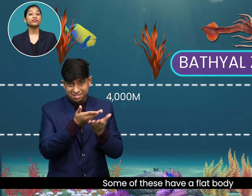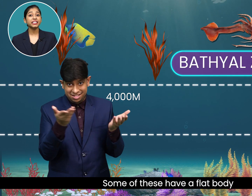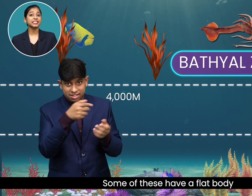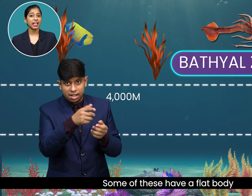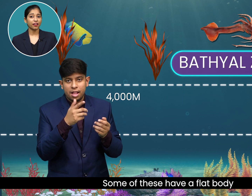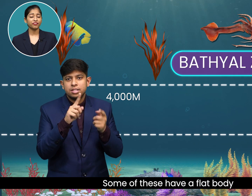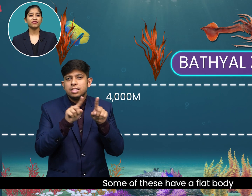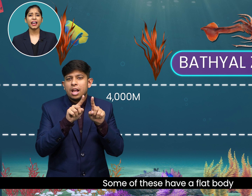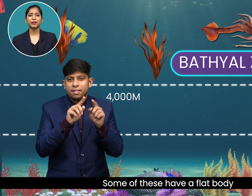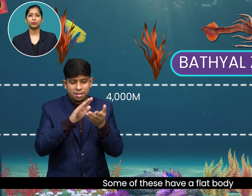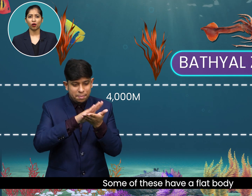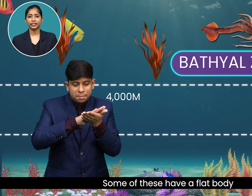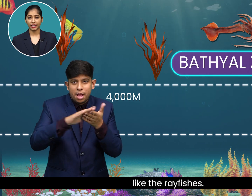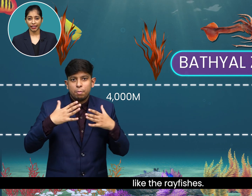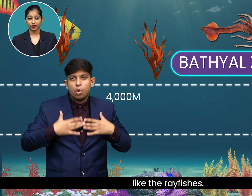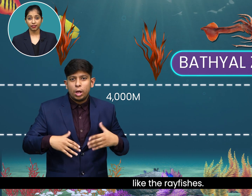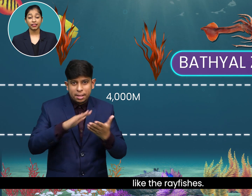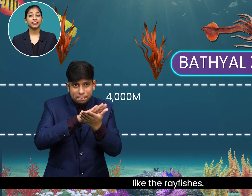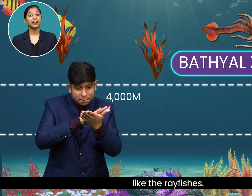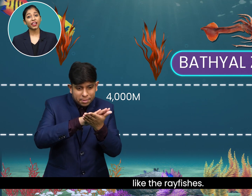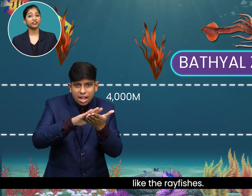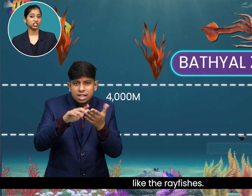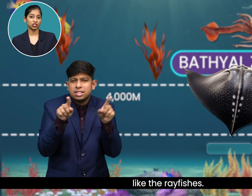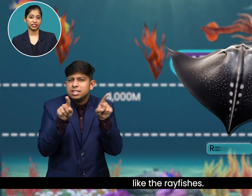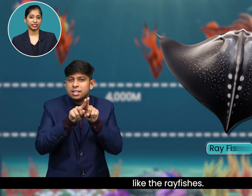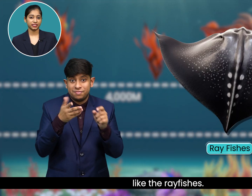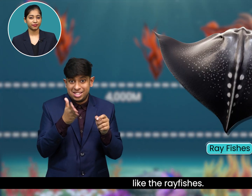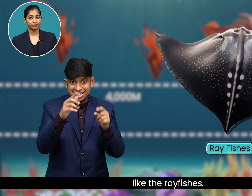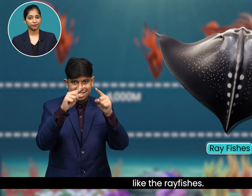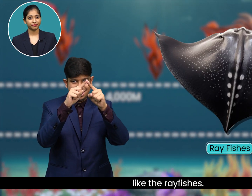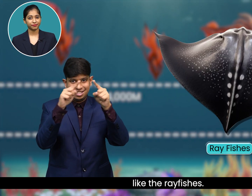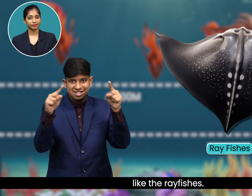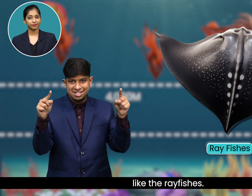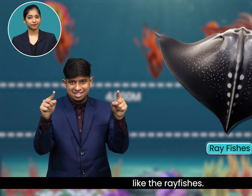Some of these have a flat body like the ray fishes.